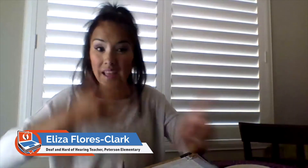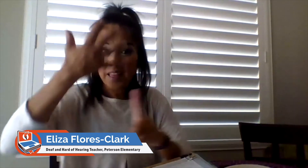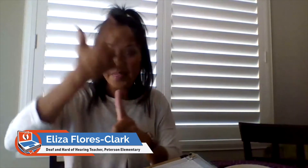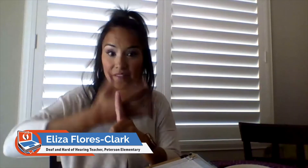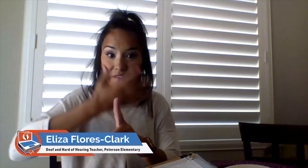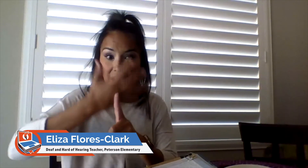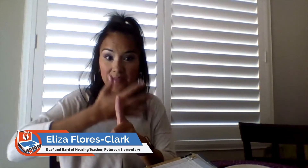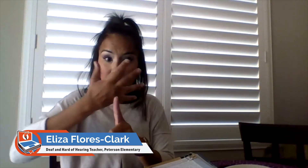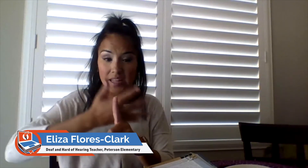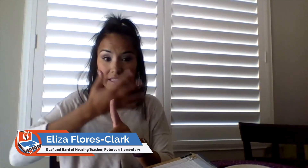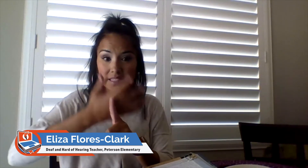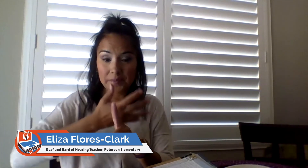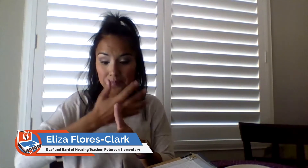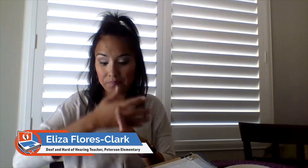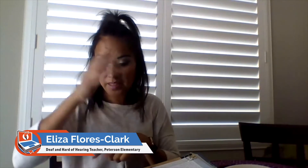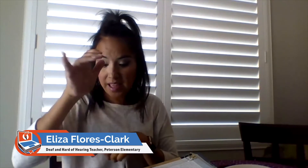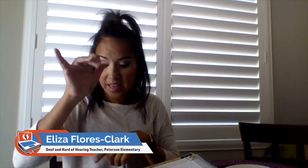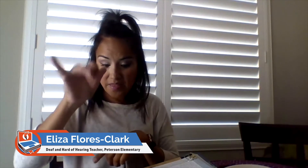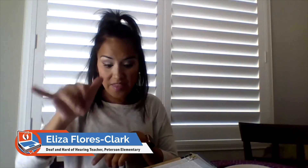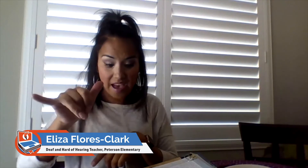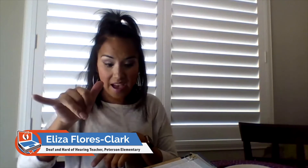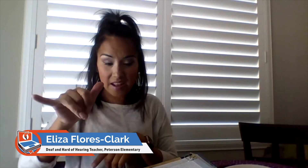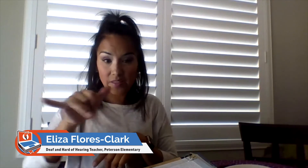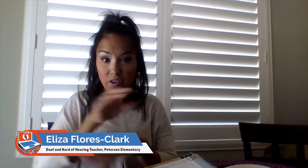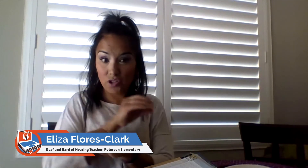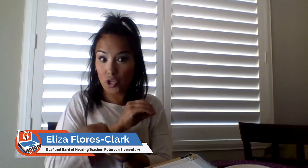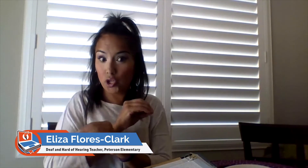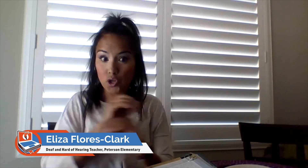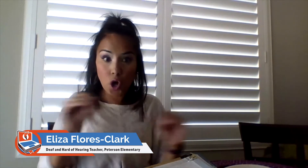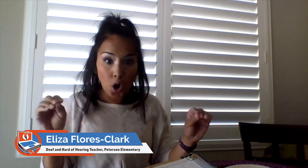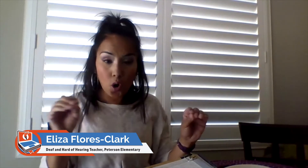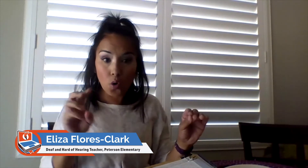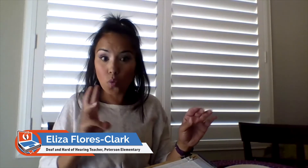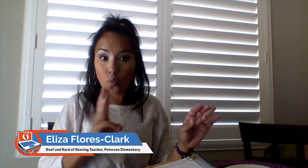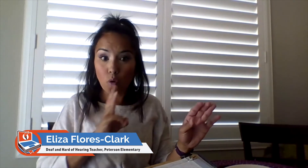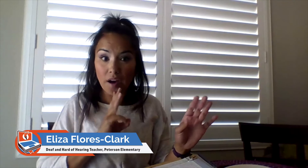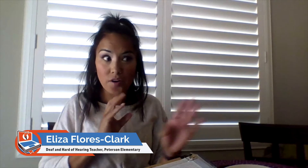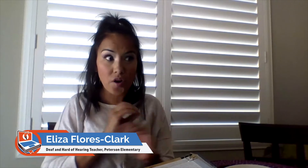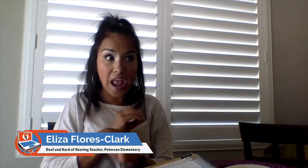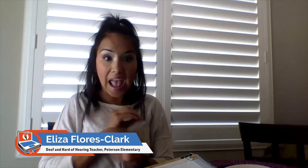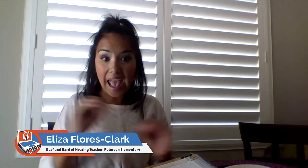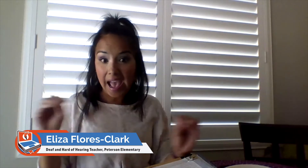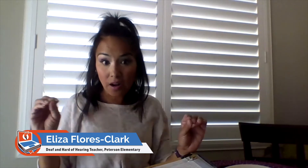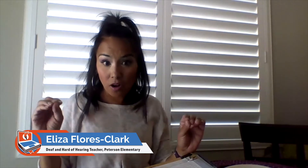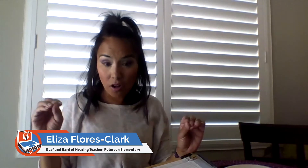the 5 months that no water at all,